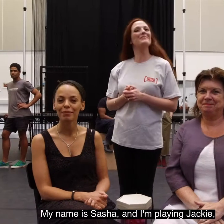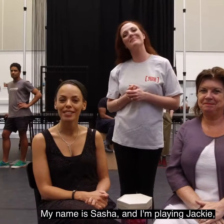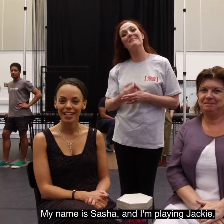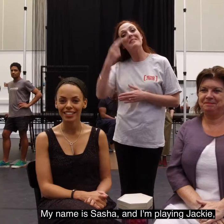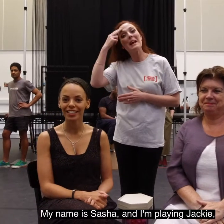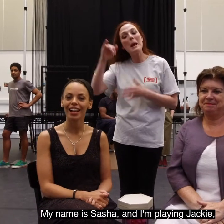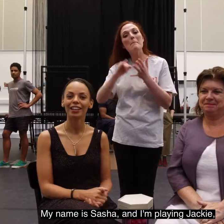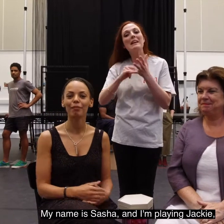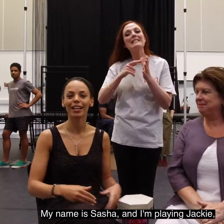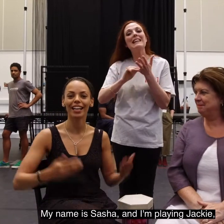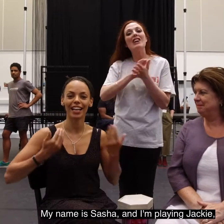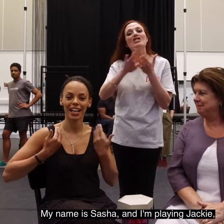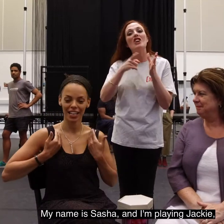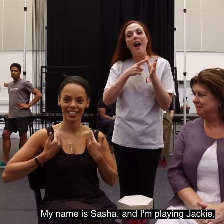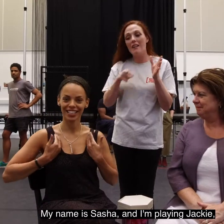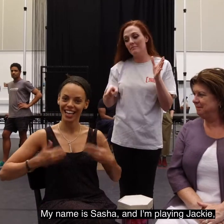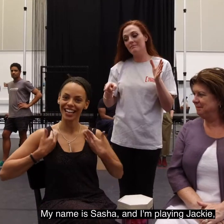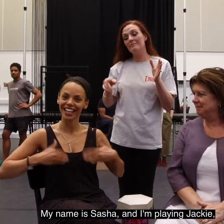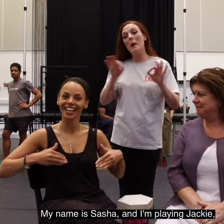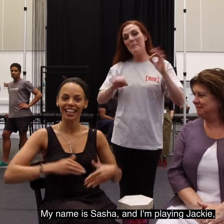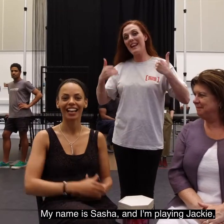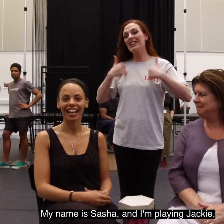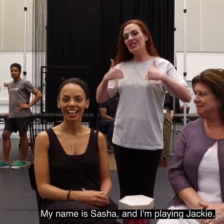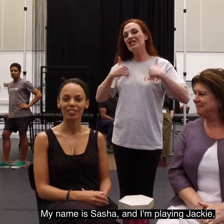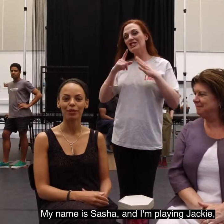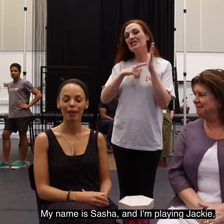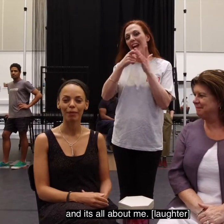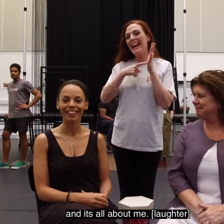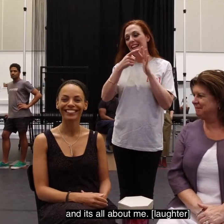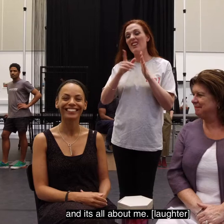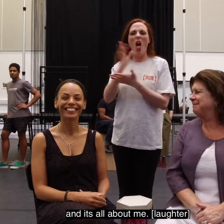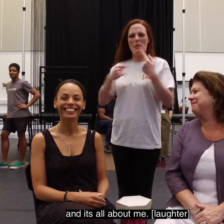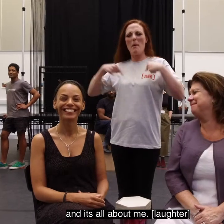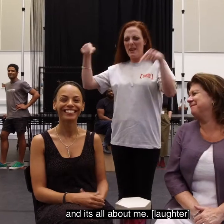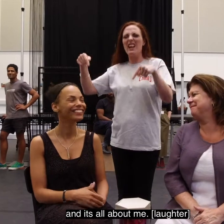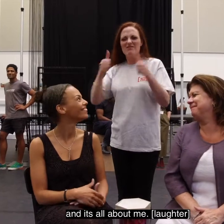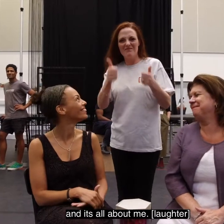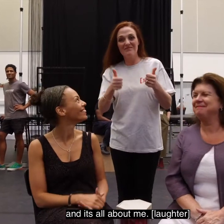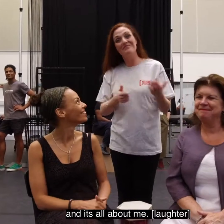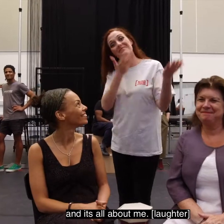My name's Sasha, and I'm playing Jackie, and it's all about me.